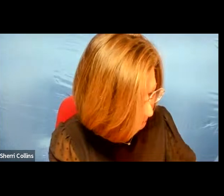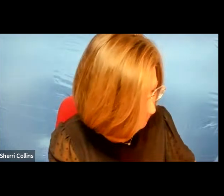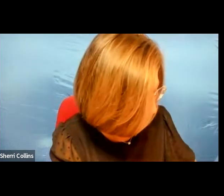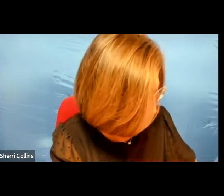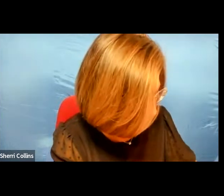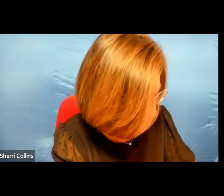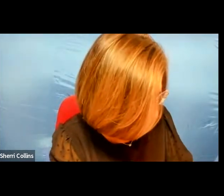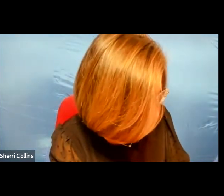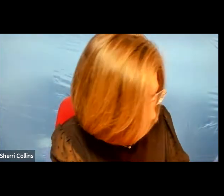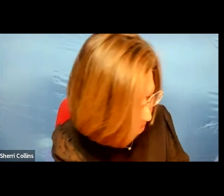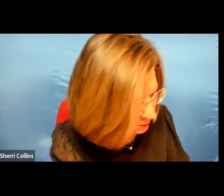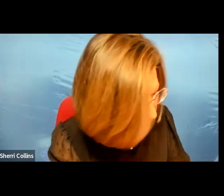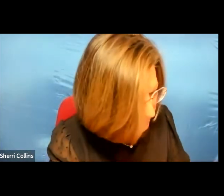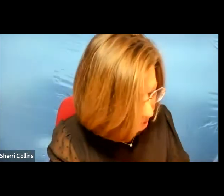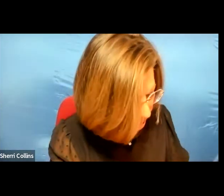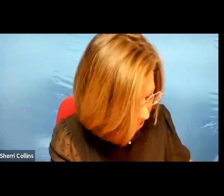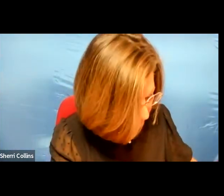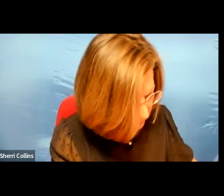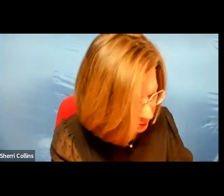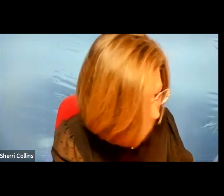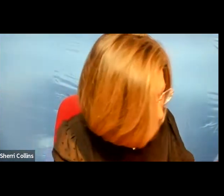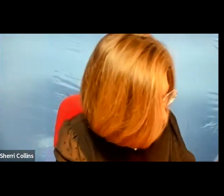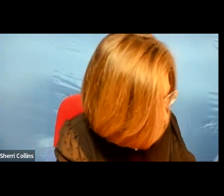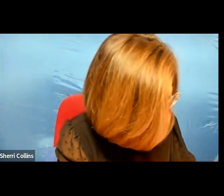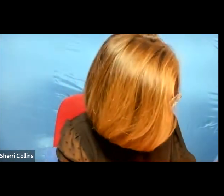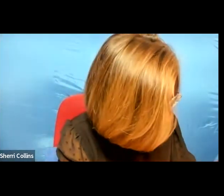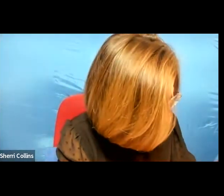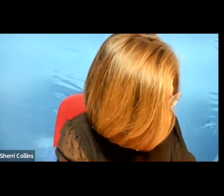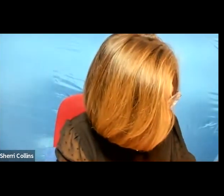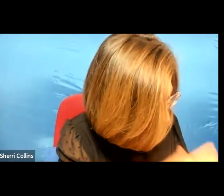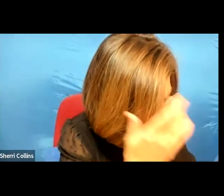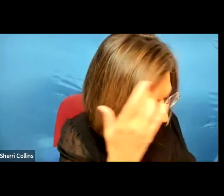Let me just double check if that's all.